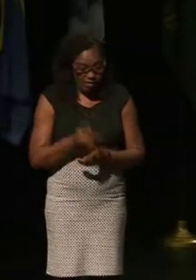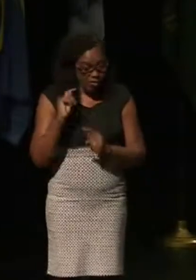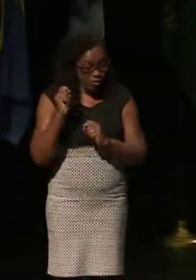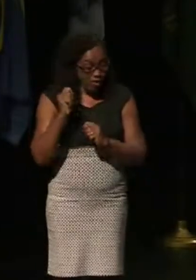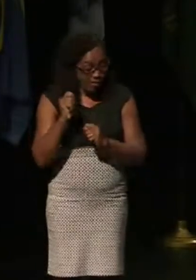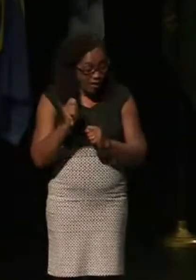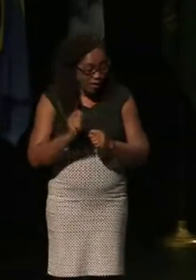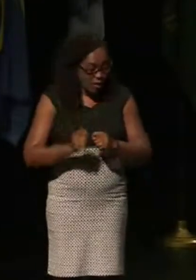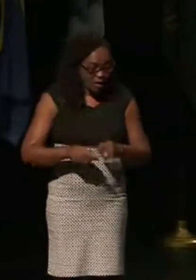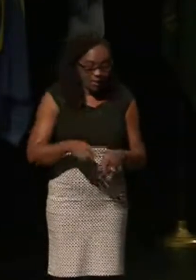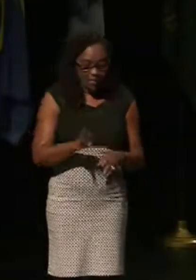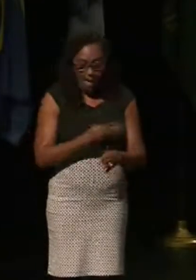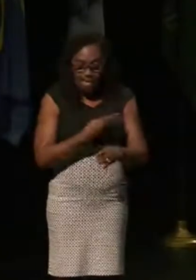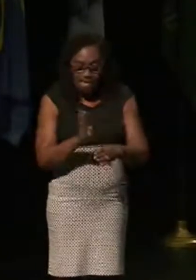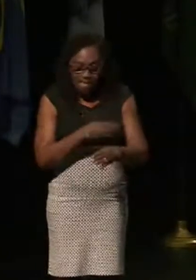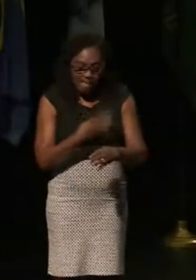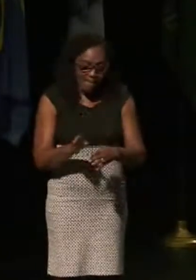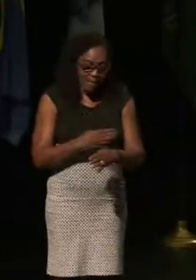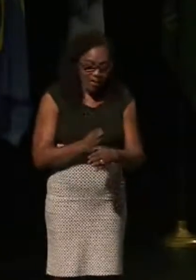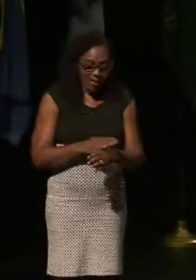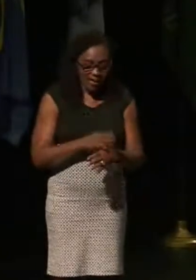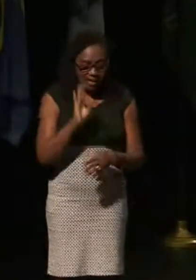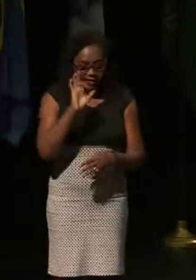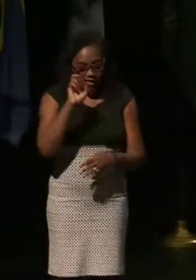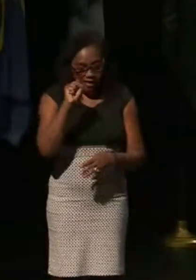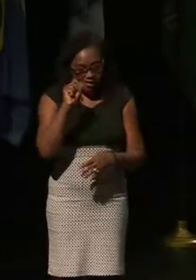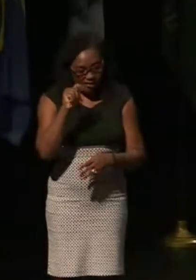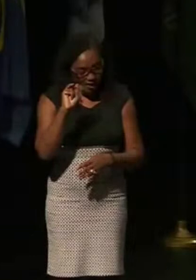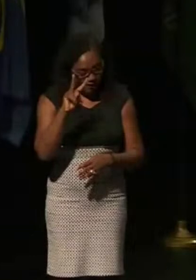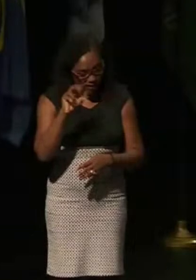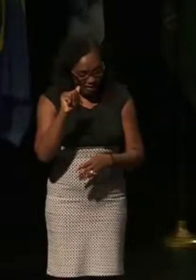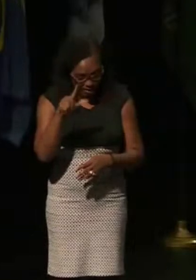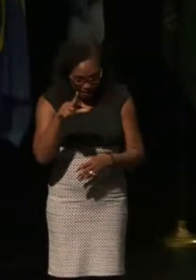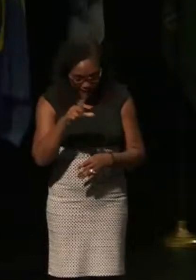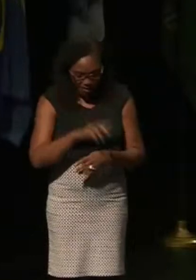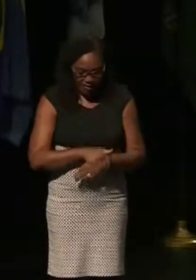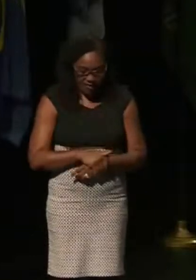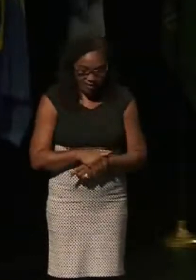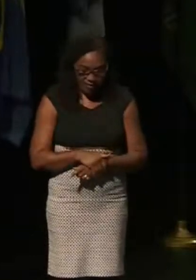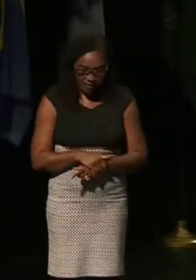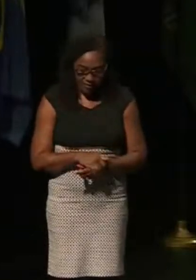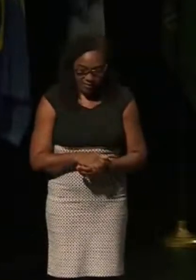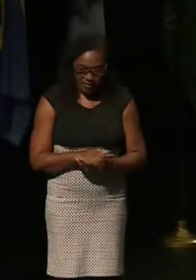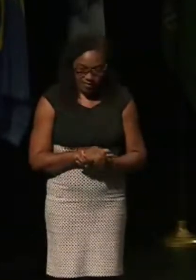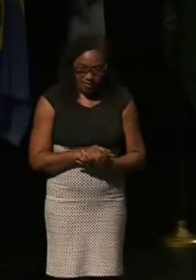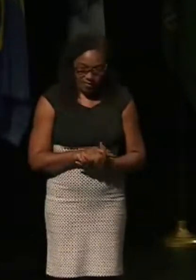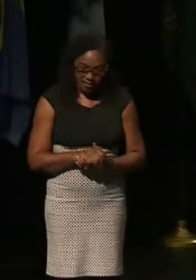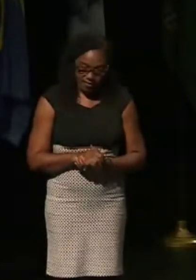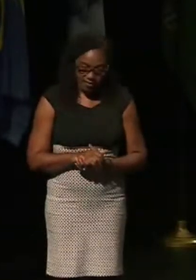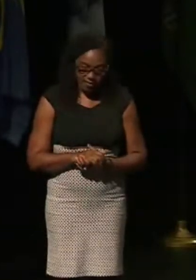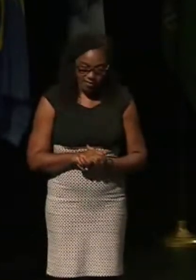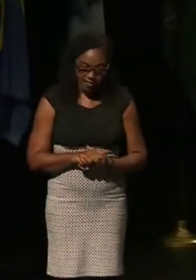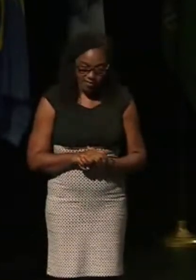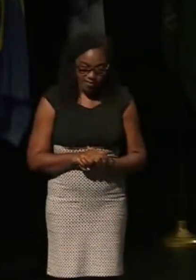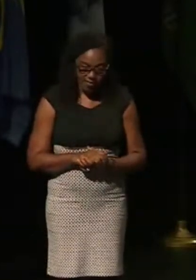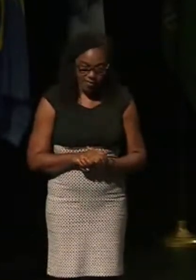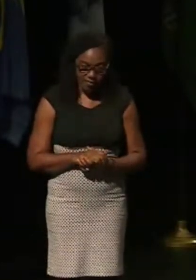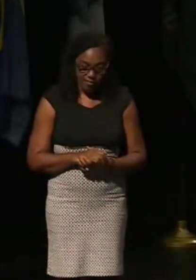Festival. And he was among several others, about five others, who also were awarded trophies in various